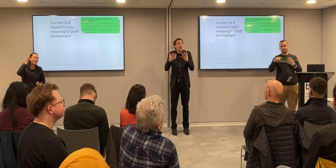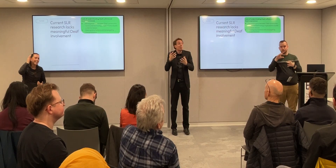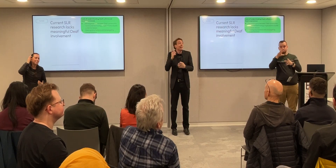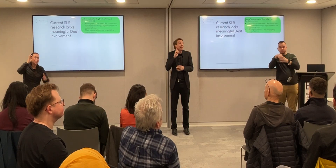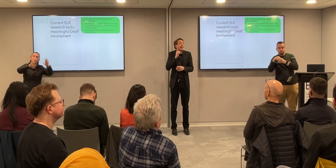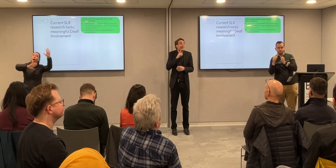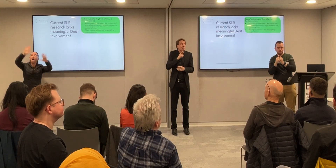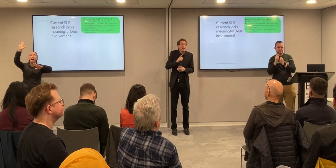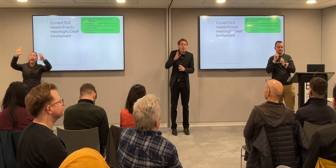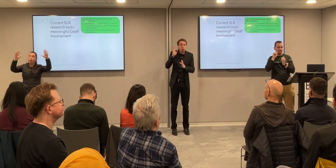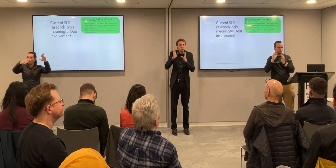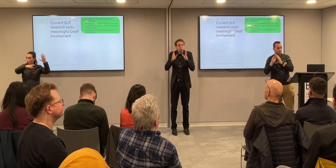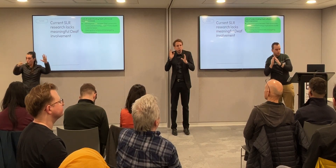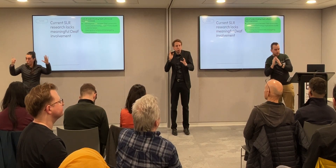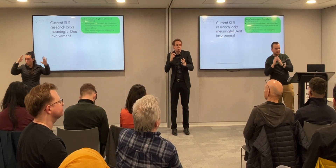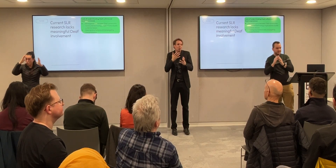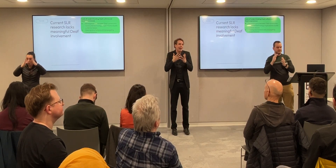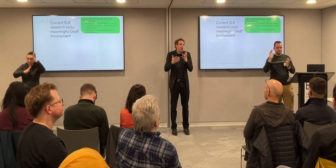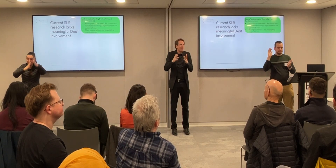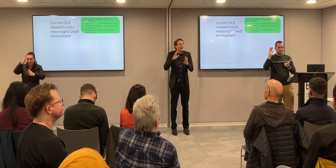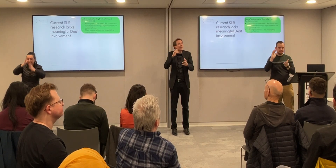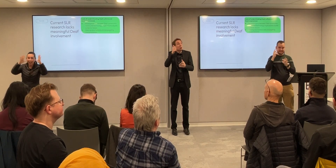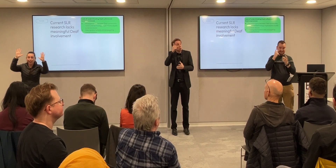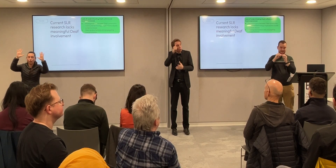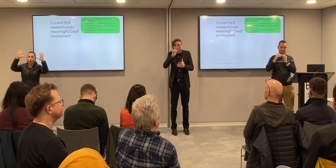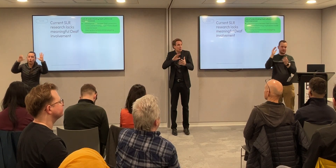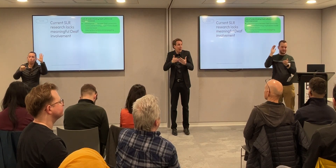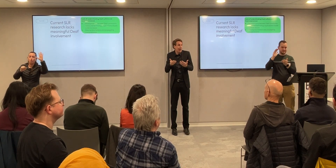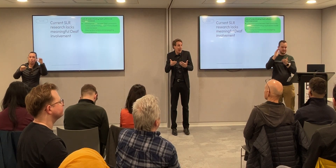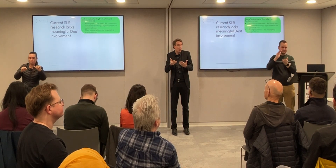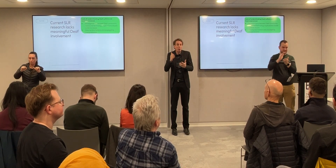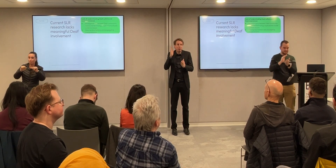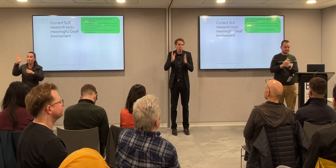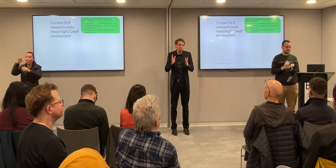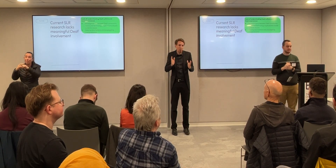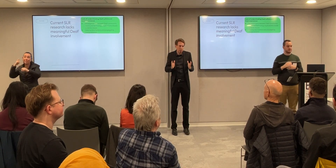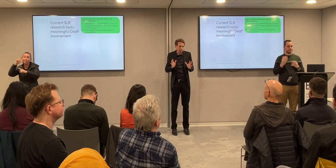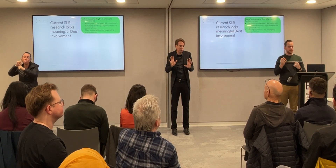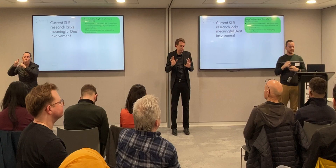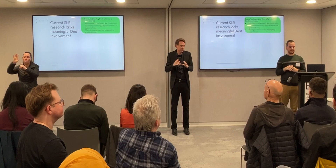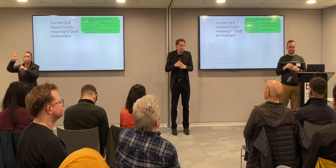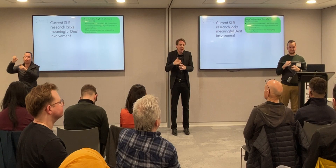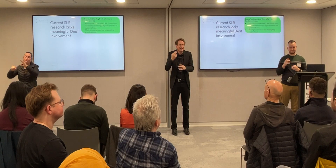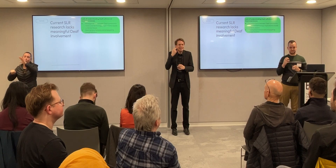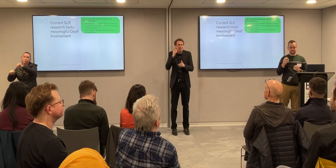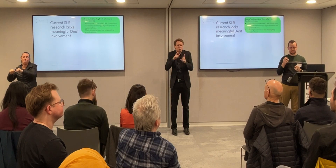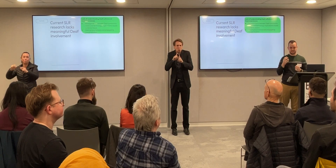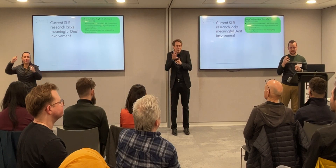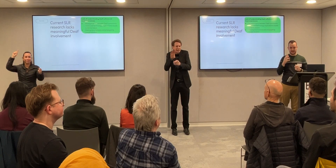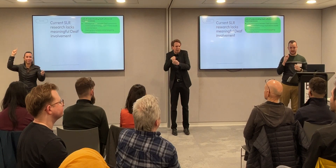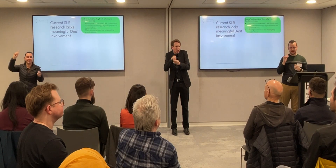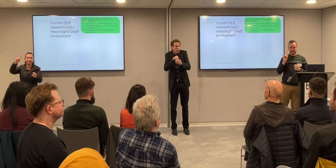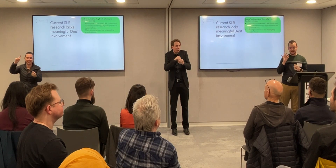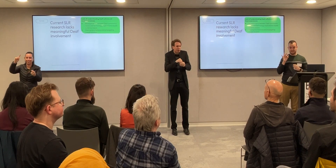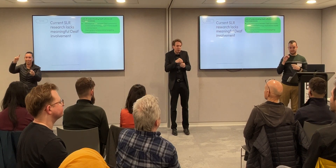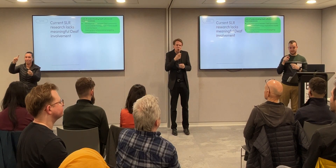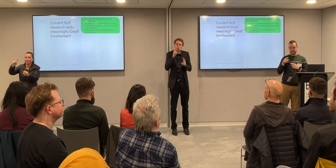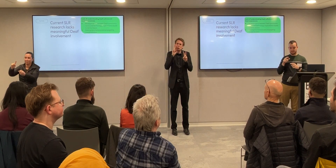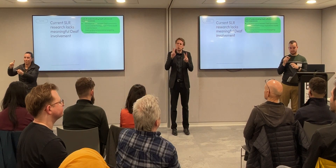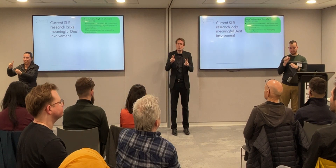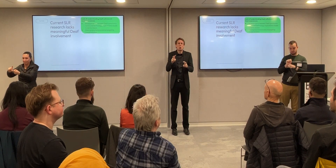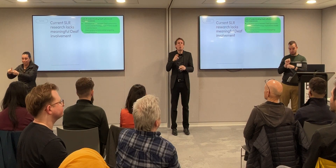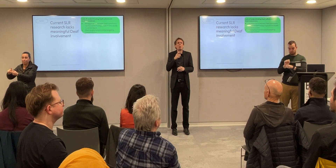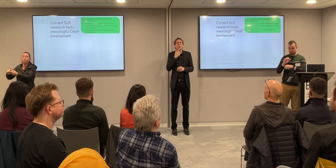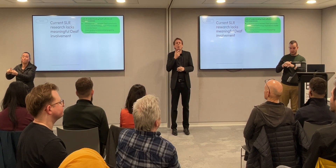sign? And how many of you are involved in the deaf community? You know, as we see those things, those questions being asked, the number of hands would steadily go